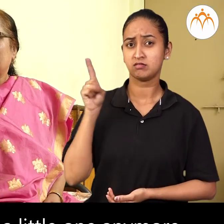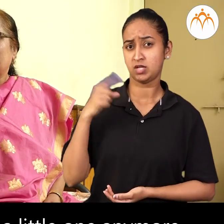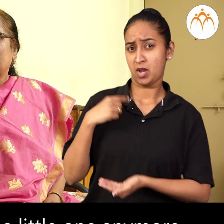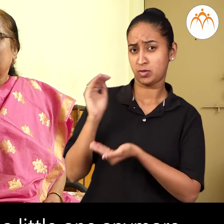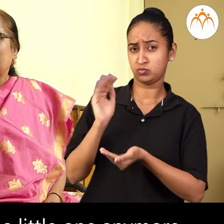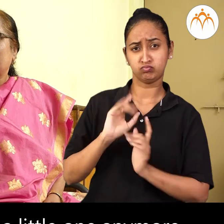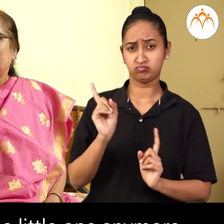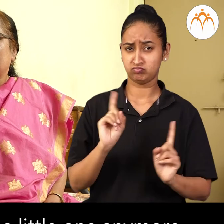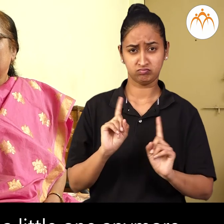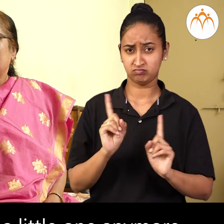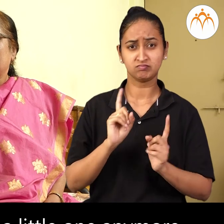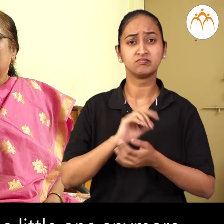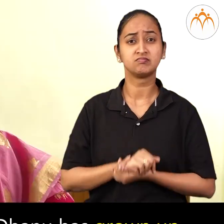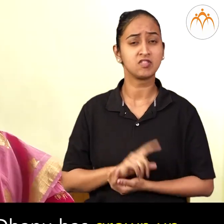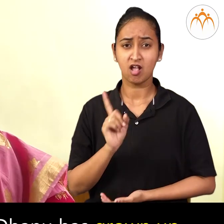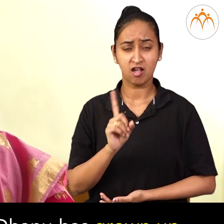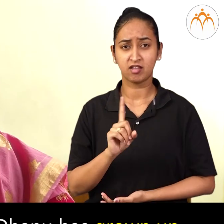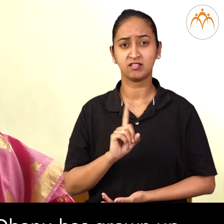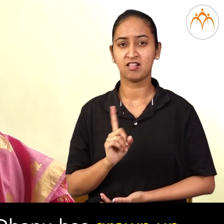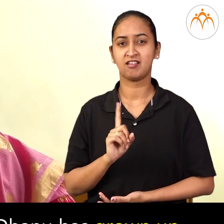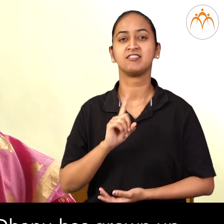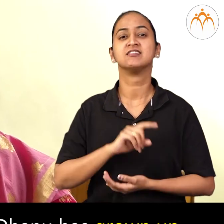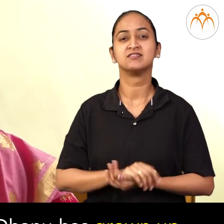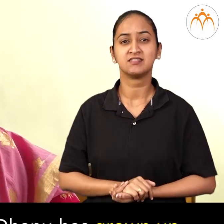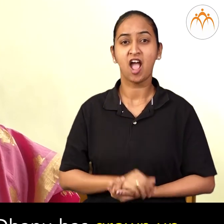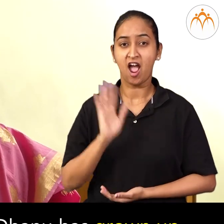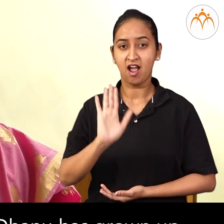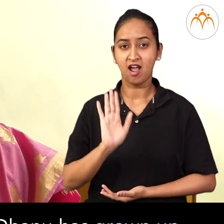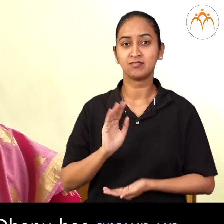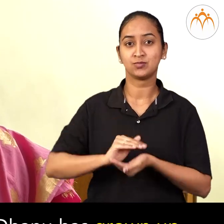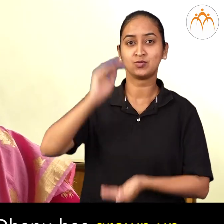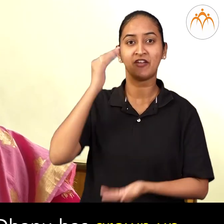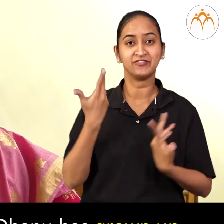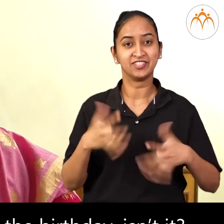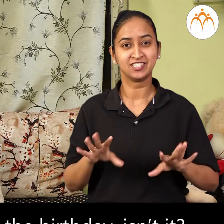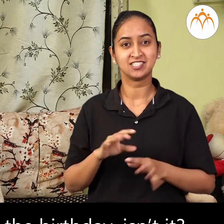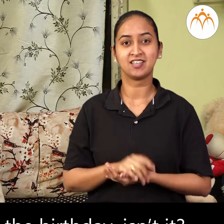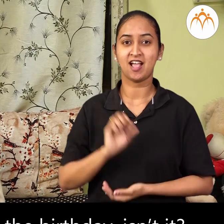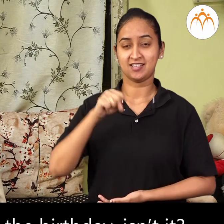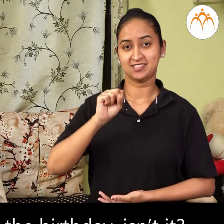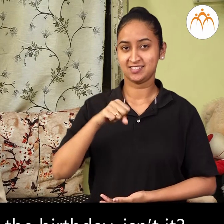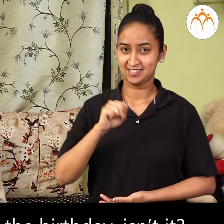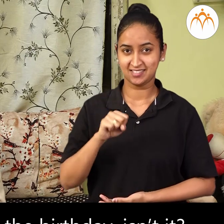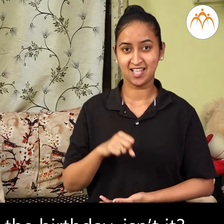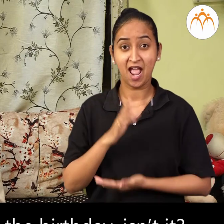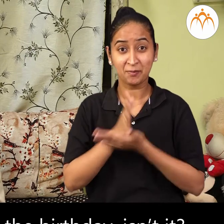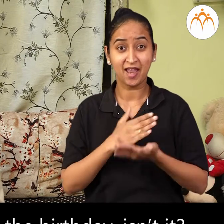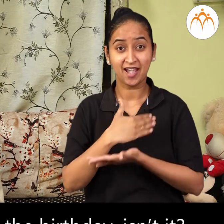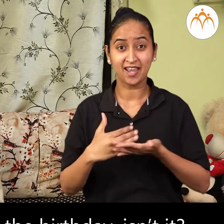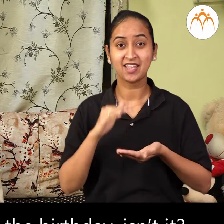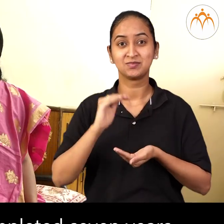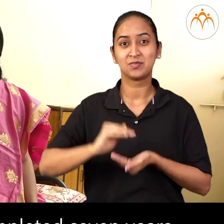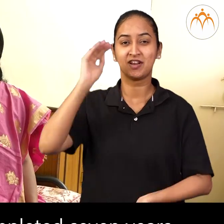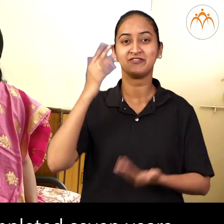I am not a little one anymore. No, no. Now our Dhanu has grown up. Oh, today is the birthday,